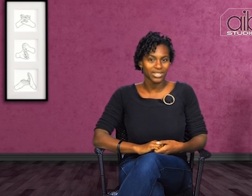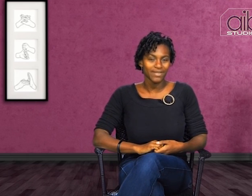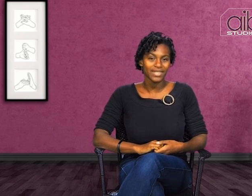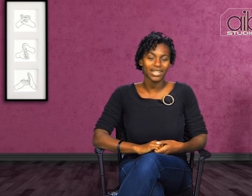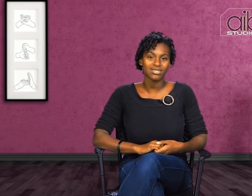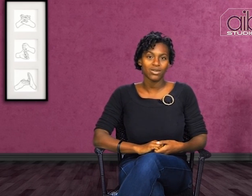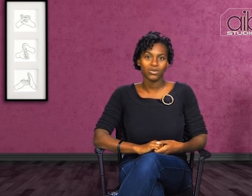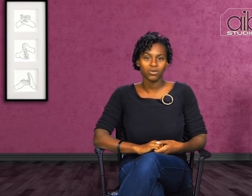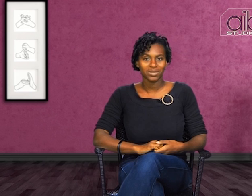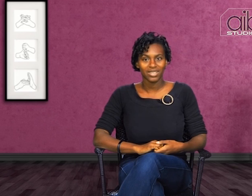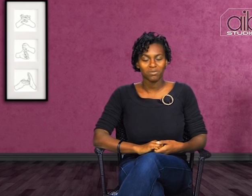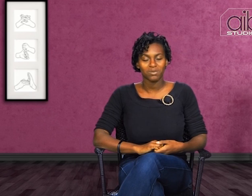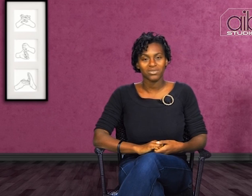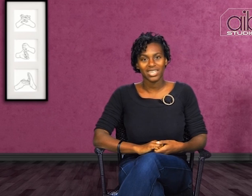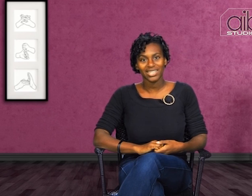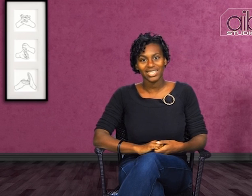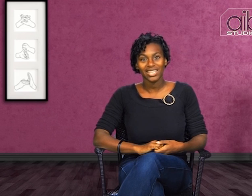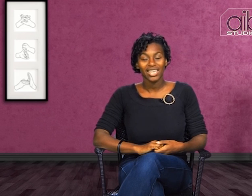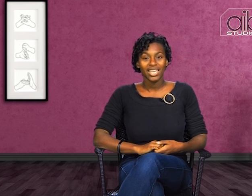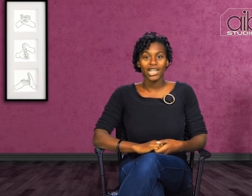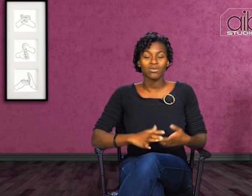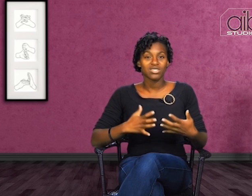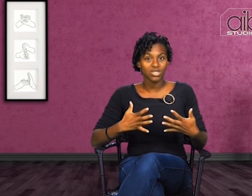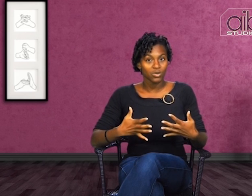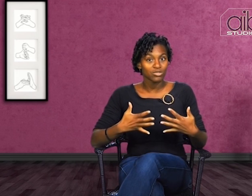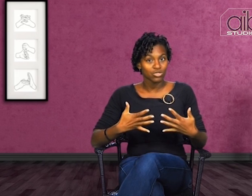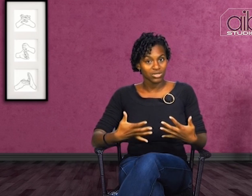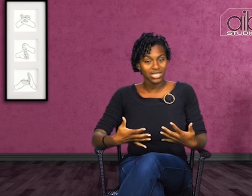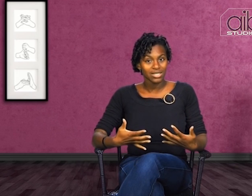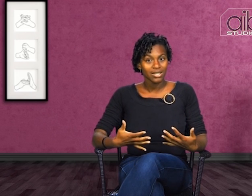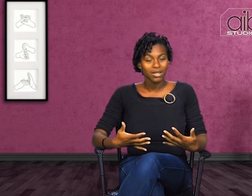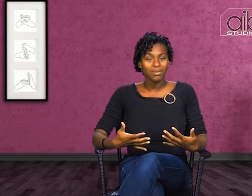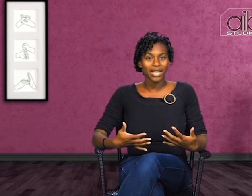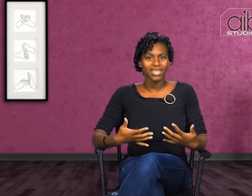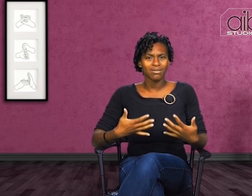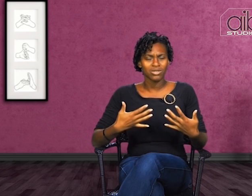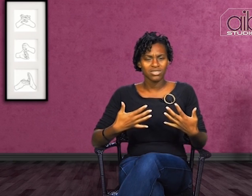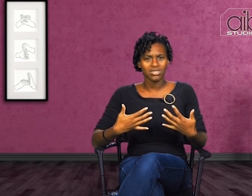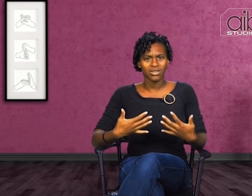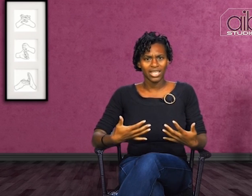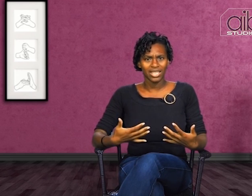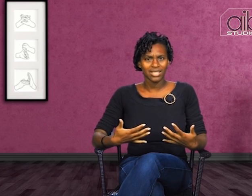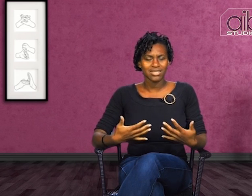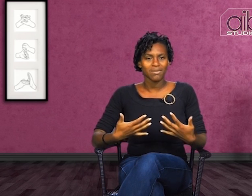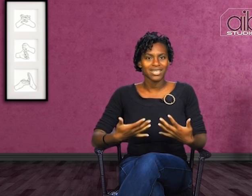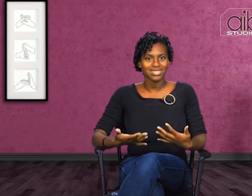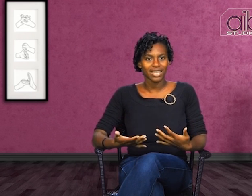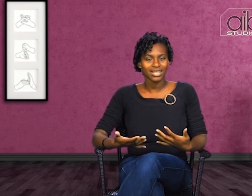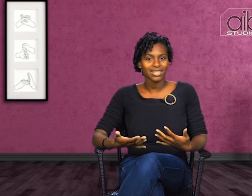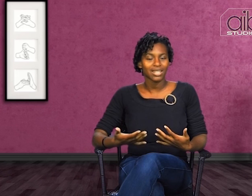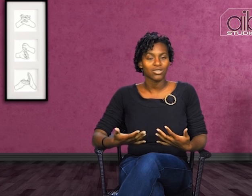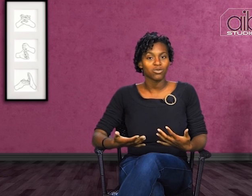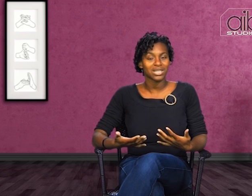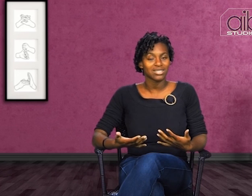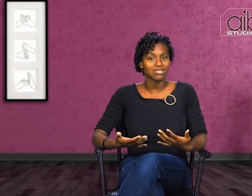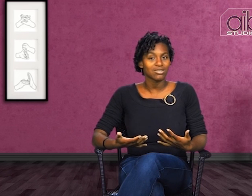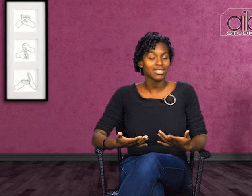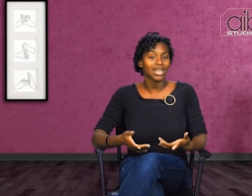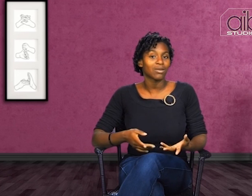Florida, and I saw a group of deaf people signing, and I was so intrigued by them using their hands and by signing that I told my teacher that I wanted